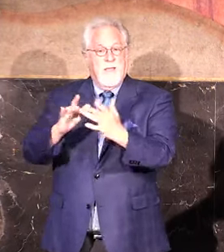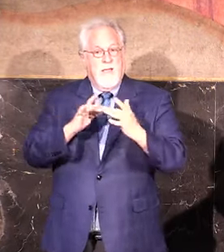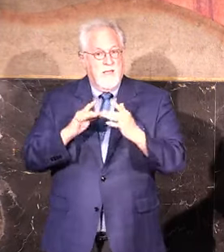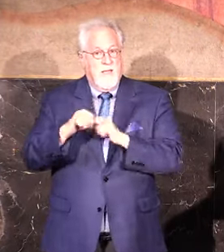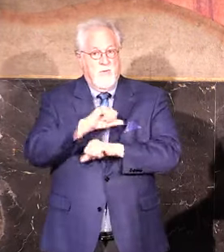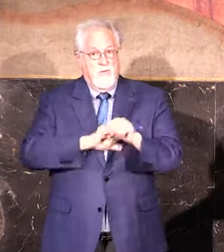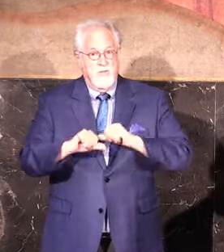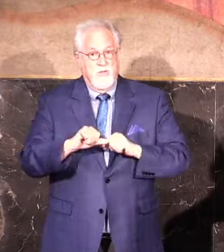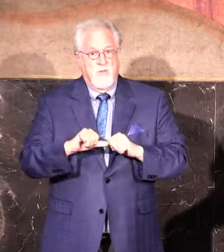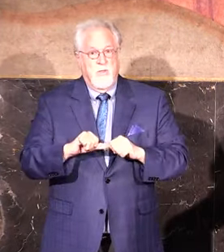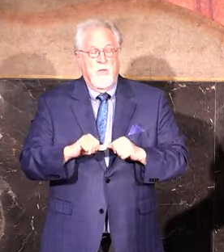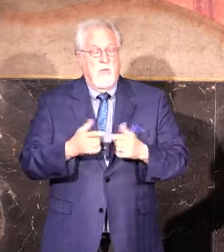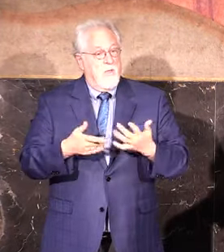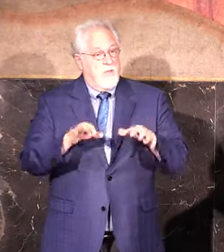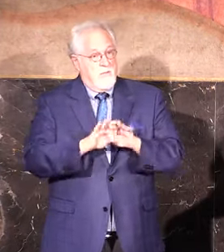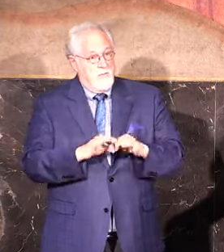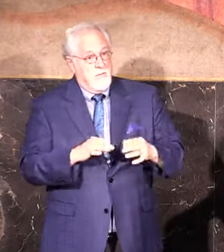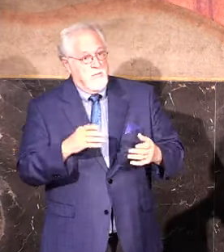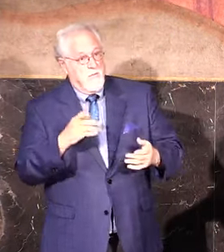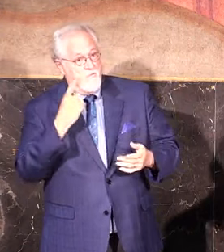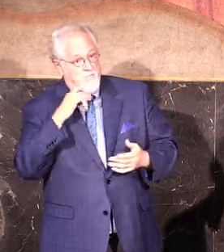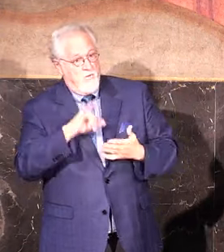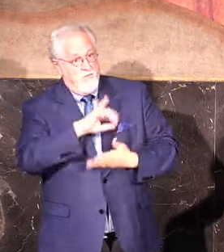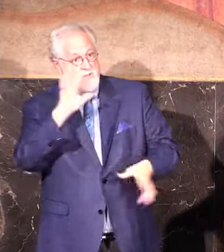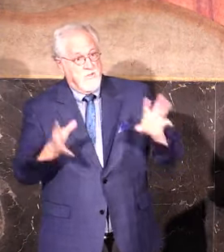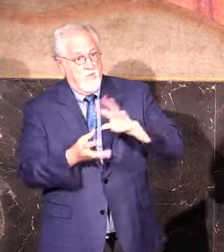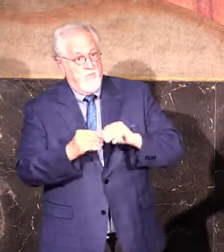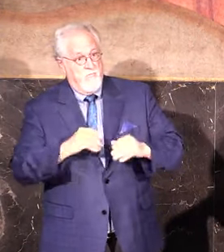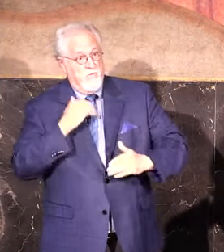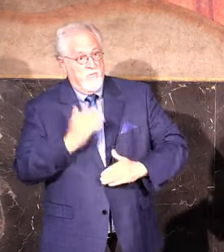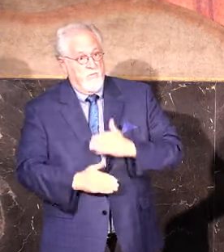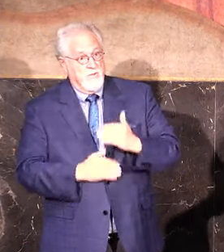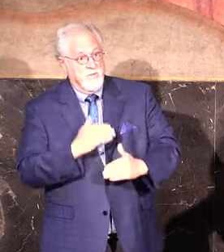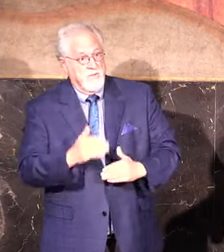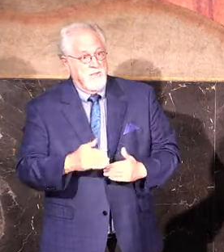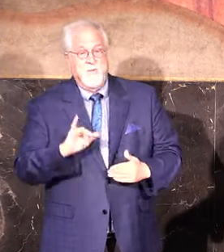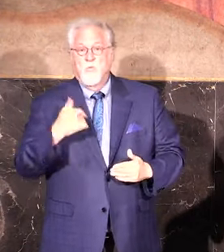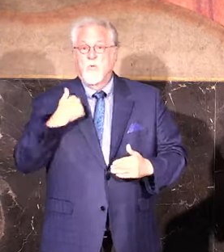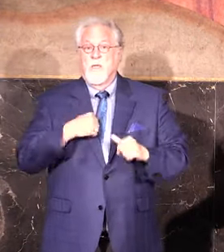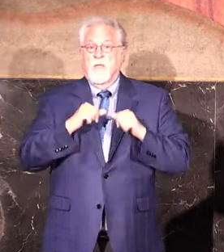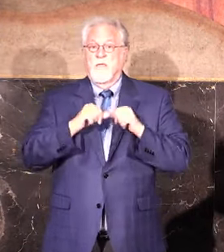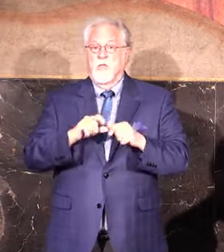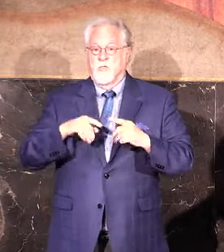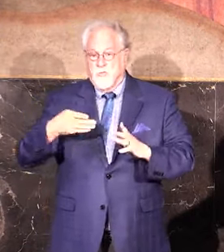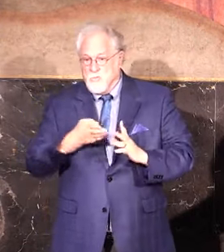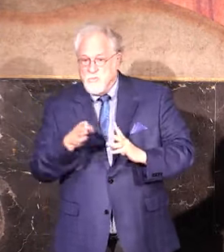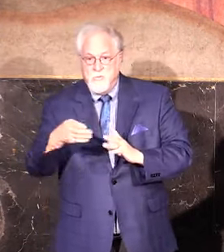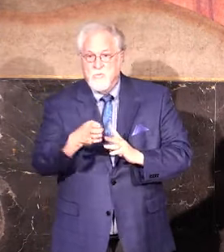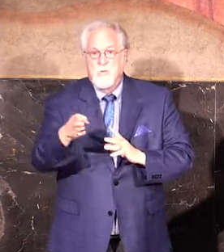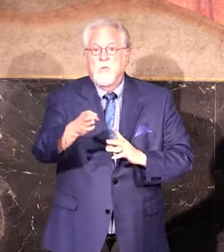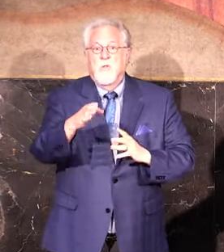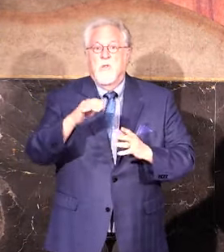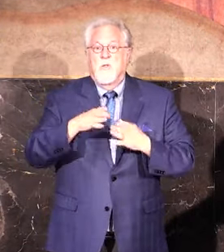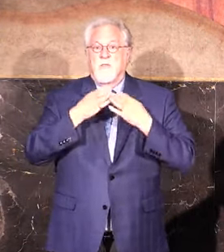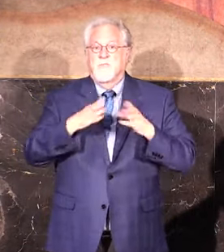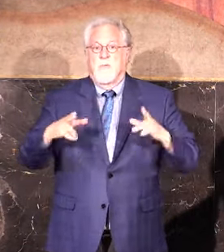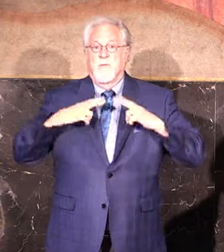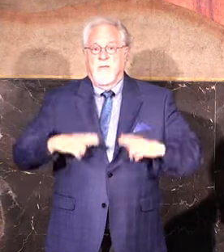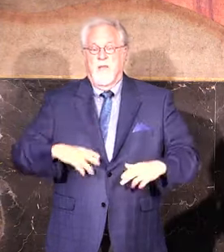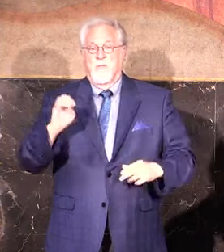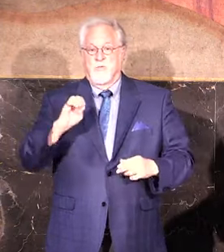another. It's critically important to this overall process as we continue to navigate our way through this public health